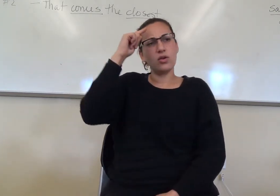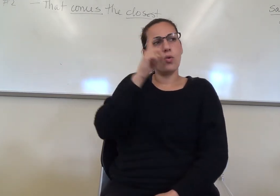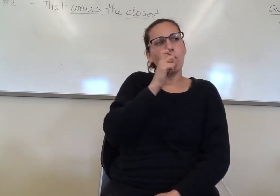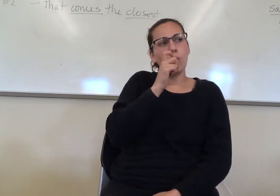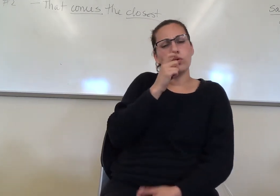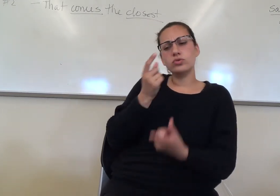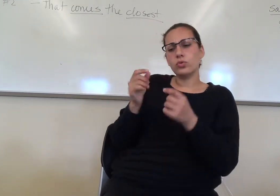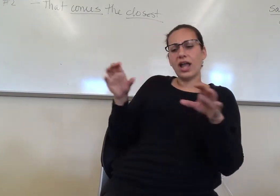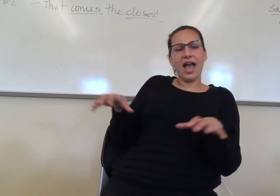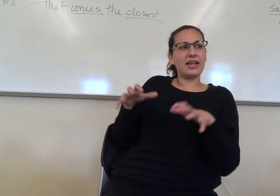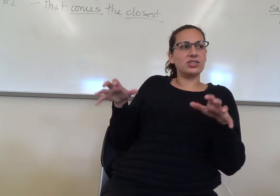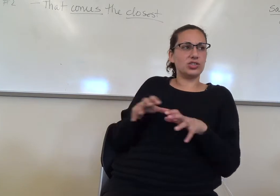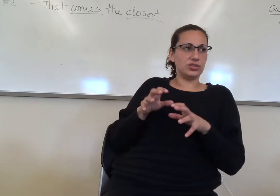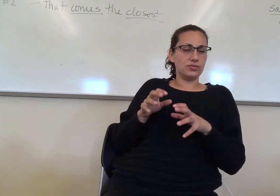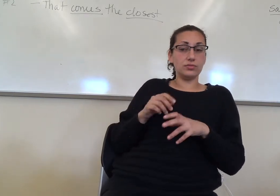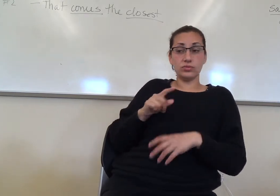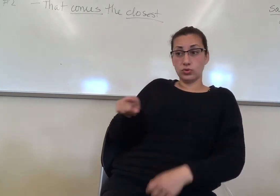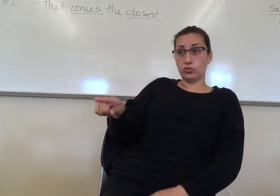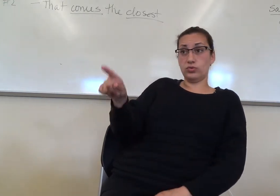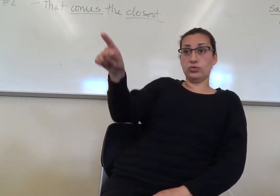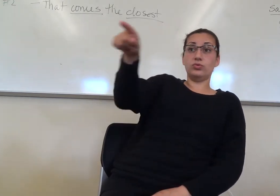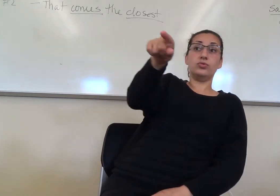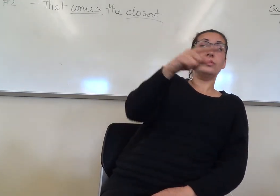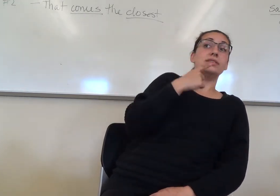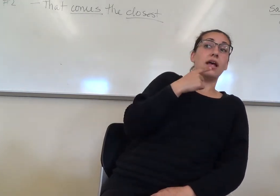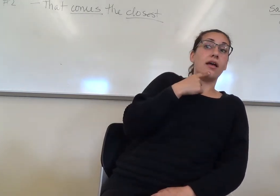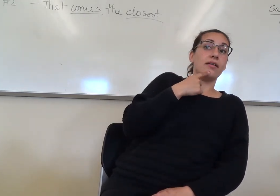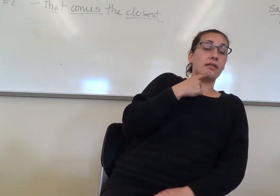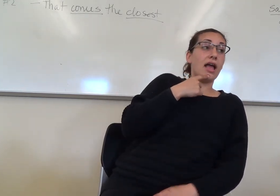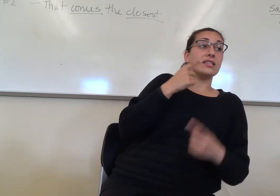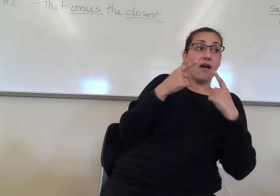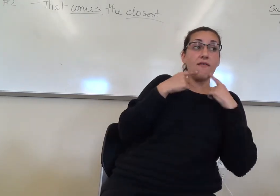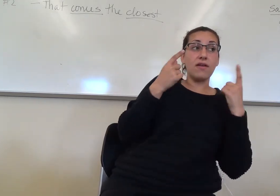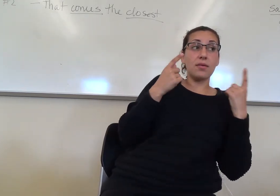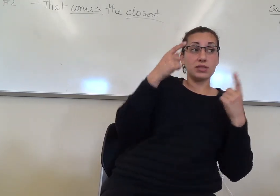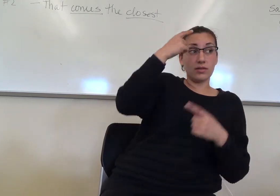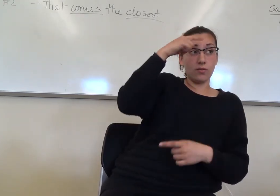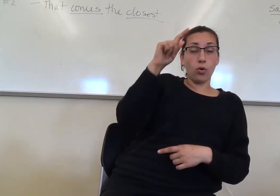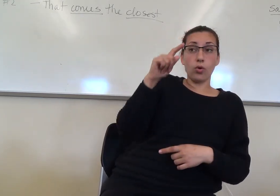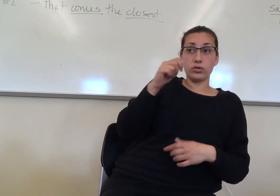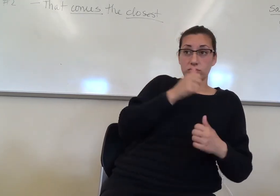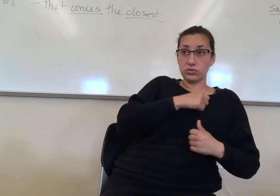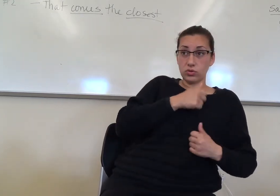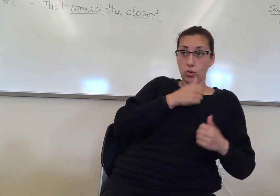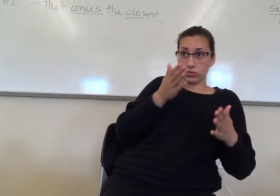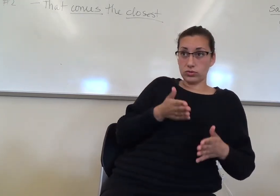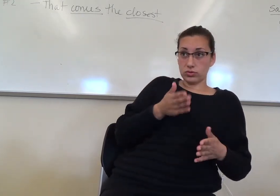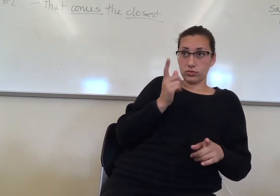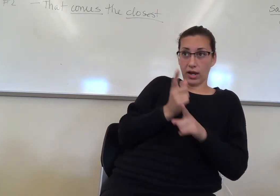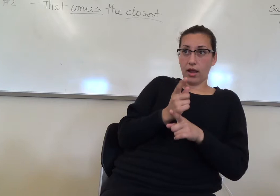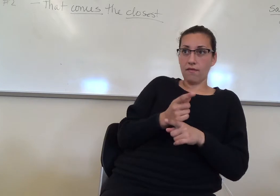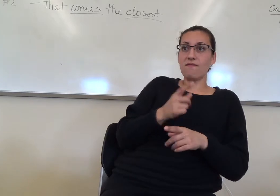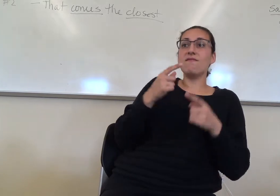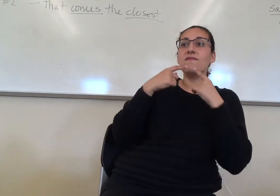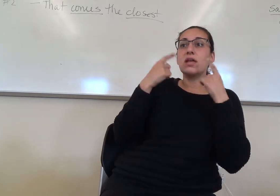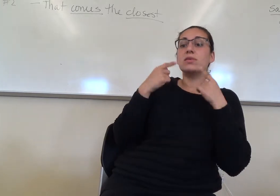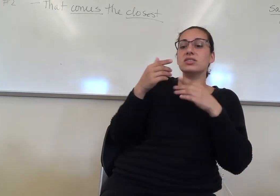that Arizona is a famous burial site for veterans because they served. They